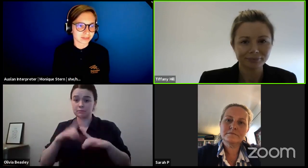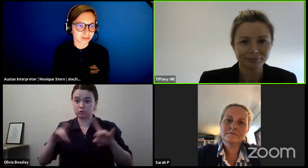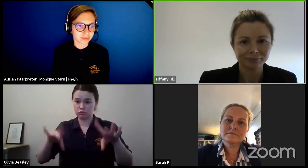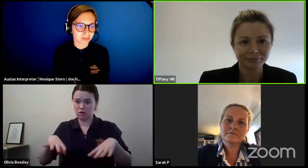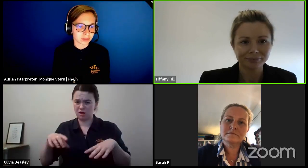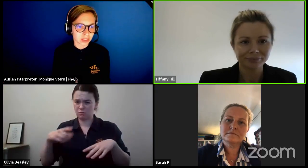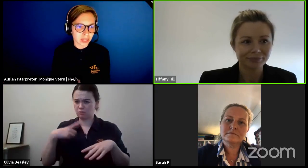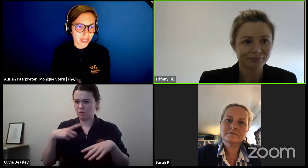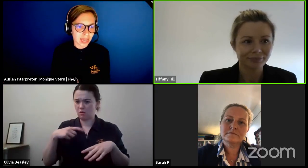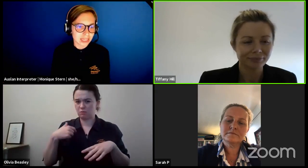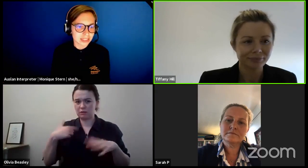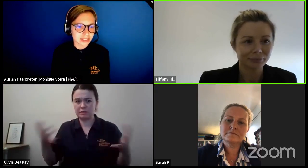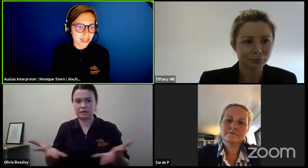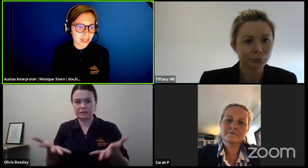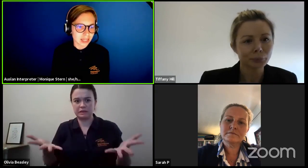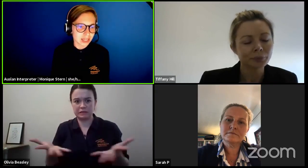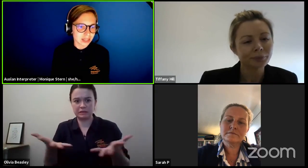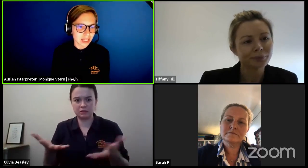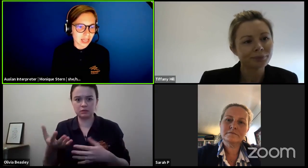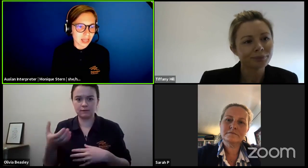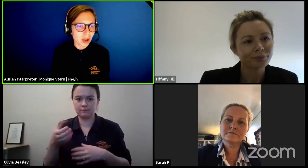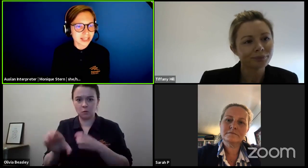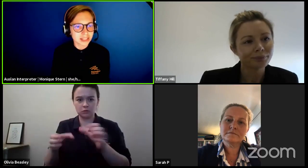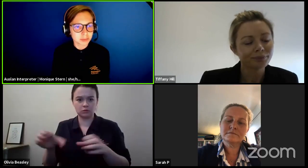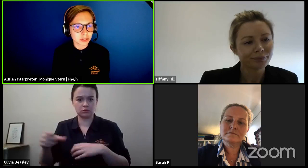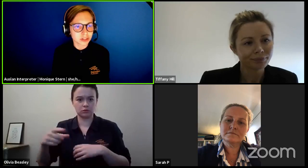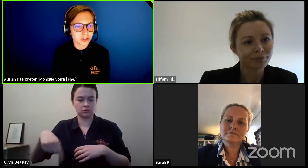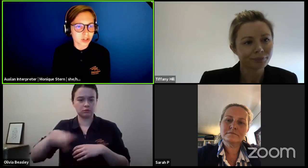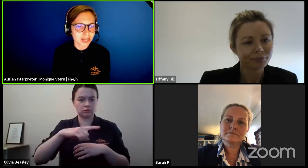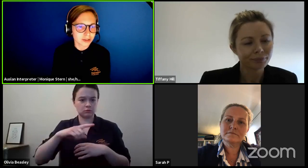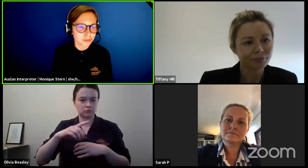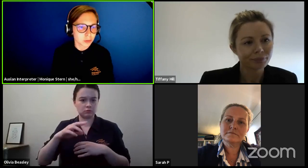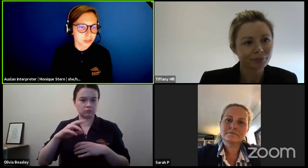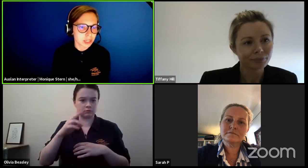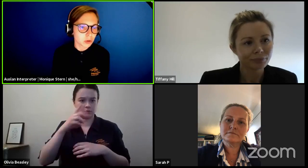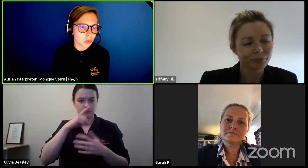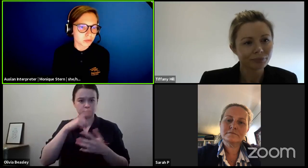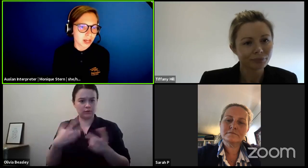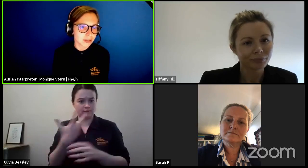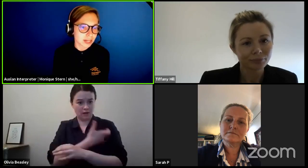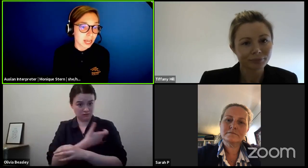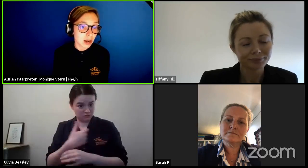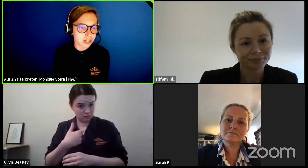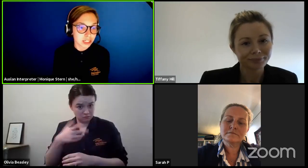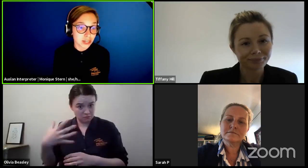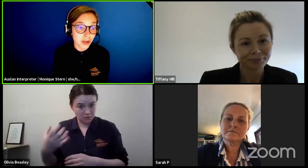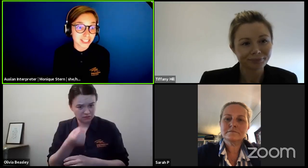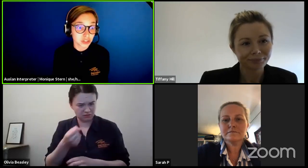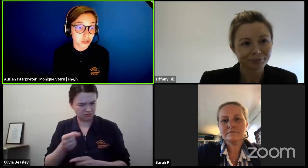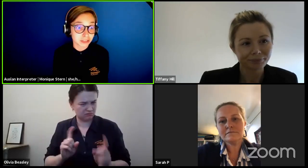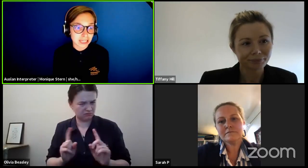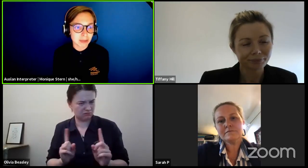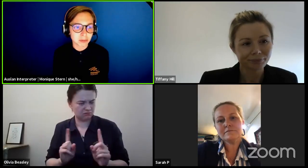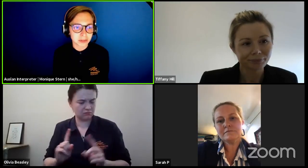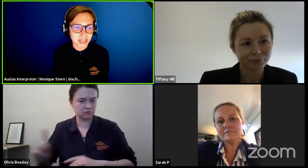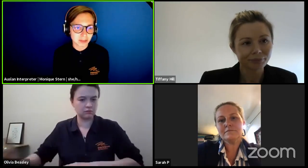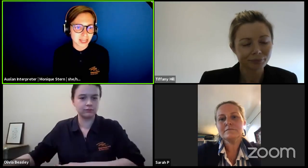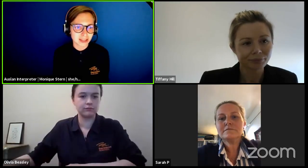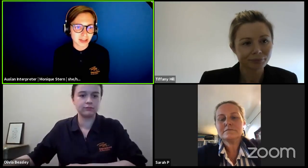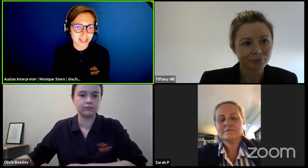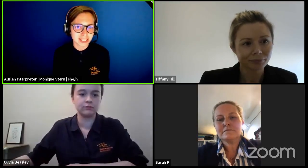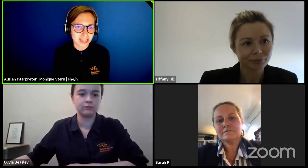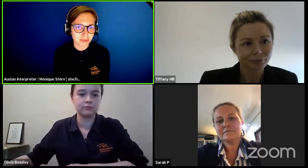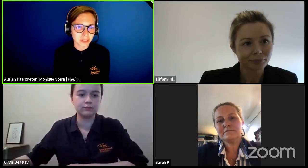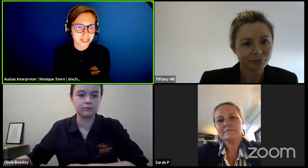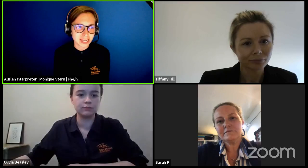Great. And why is Expression Australia forcing, or rather encouraging quite strongly, people to